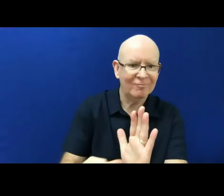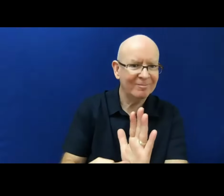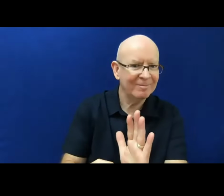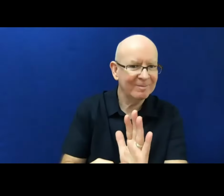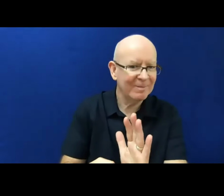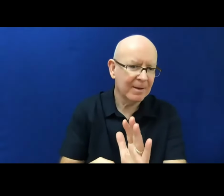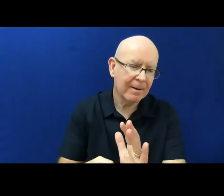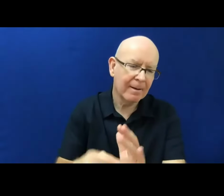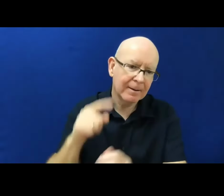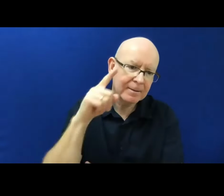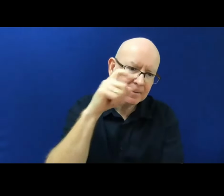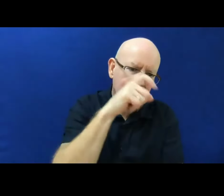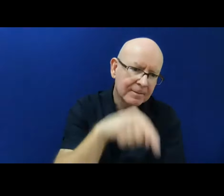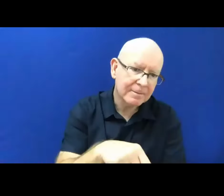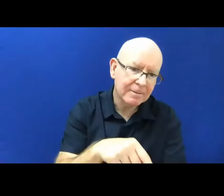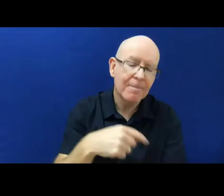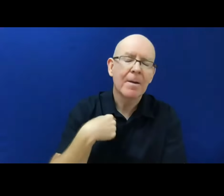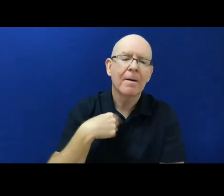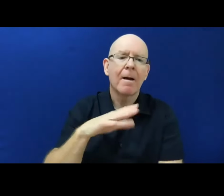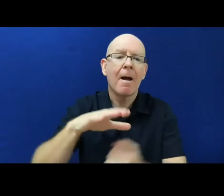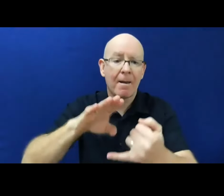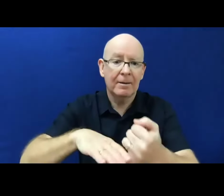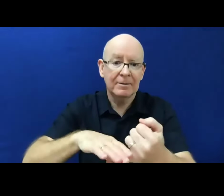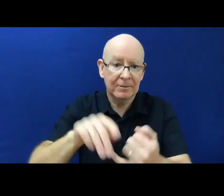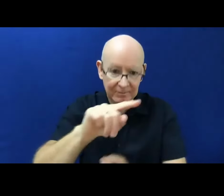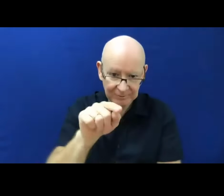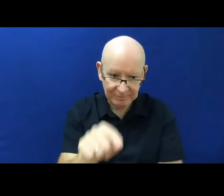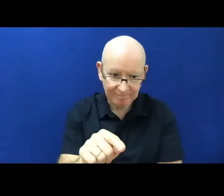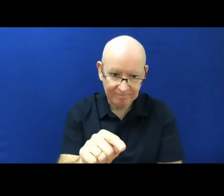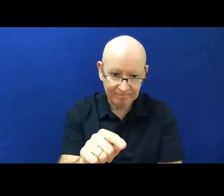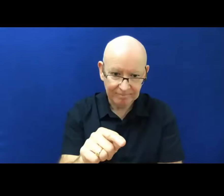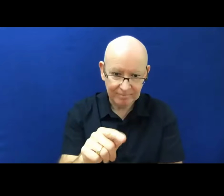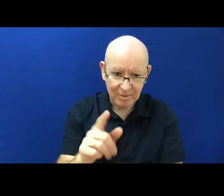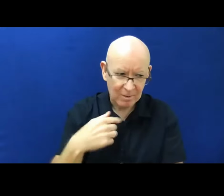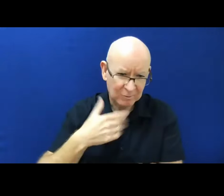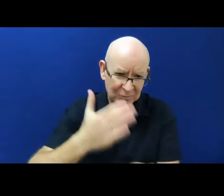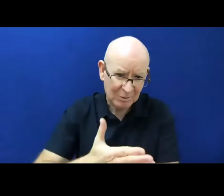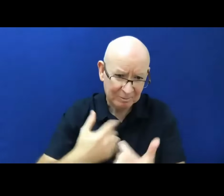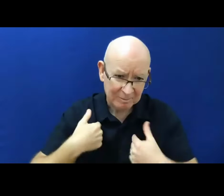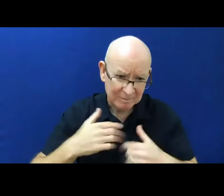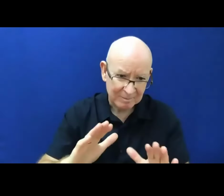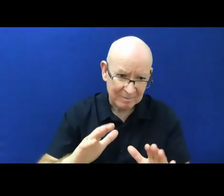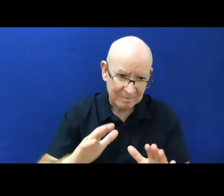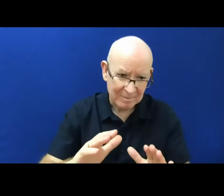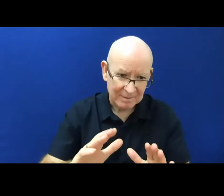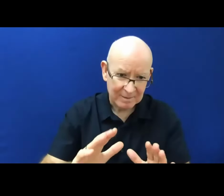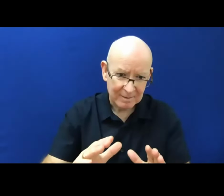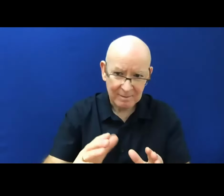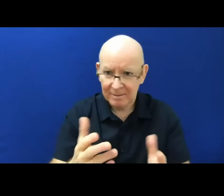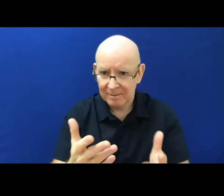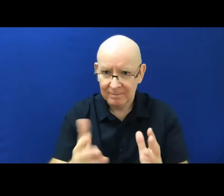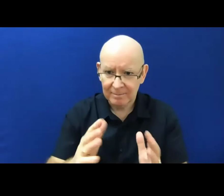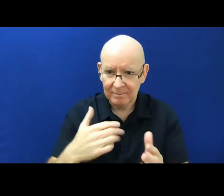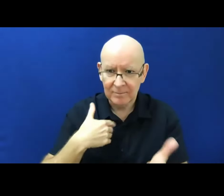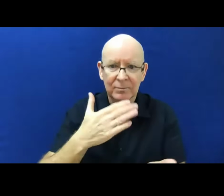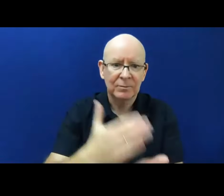at you. Is it okay, or shall I stop now? Go. Okay, what do academic researchers need to know about